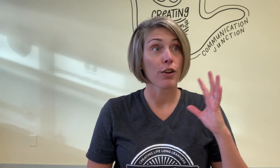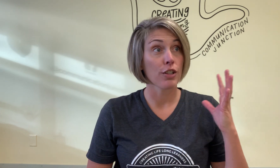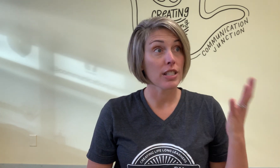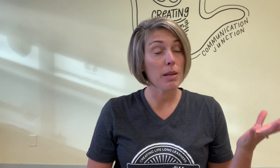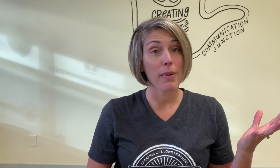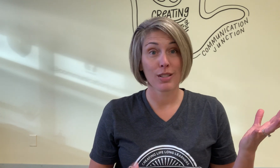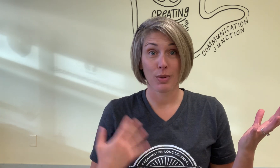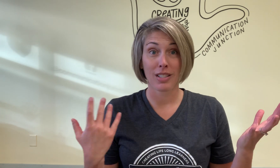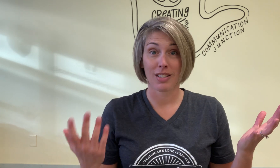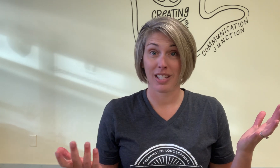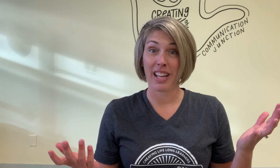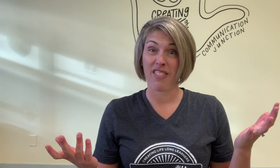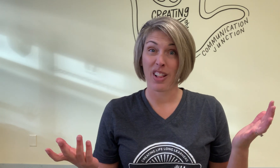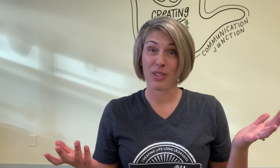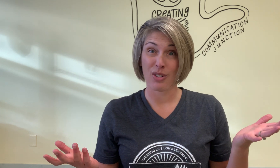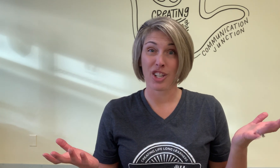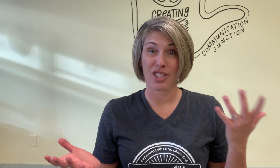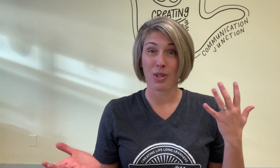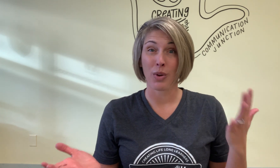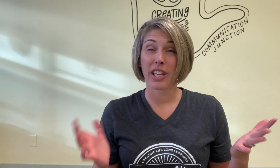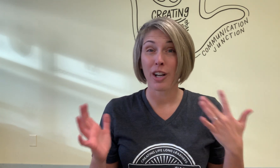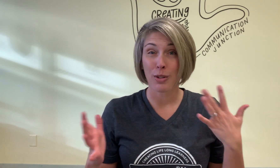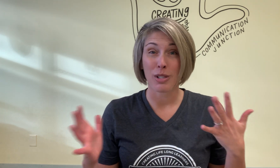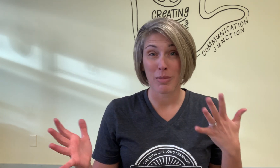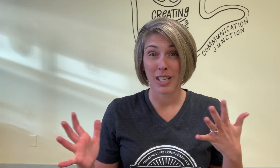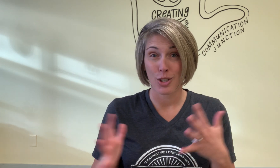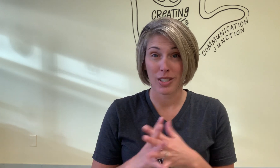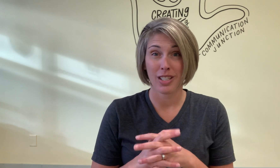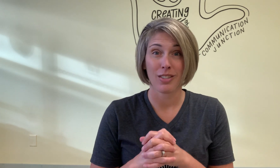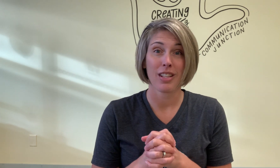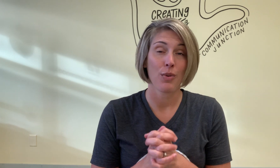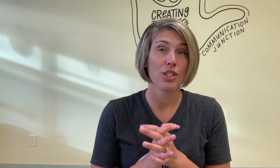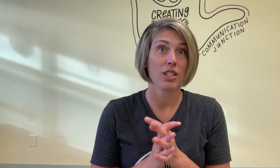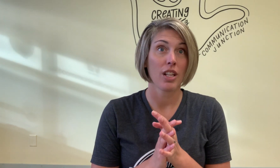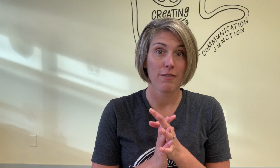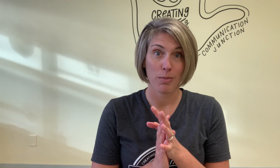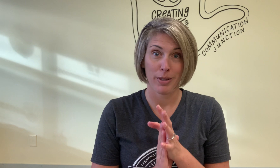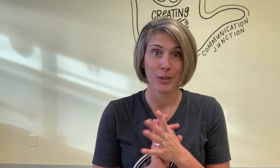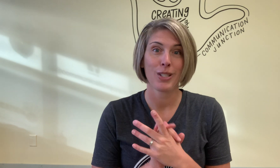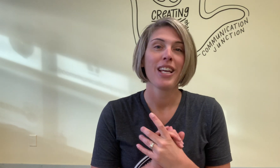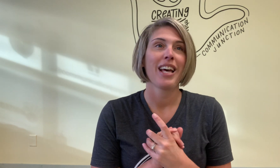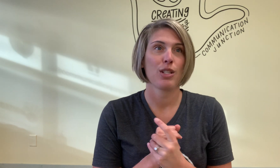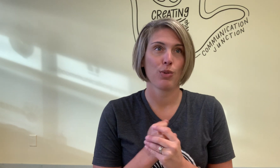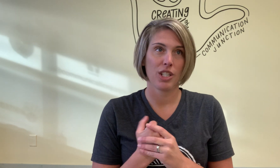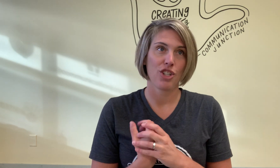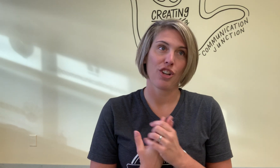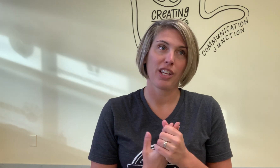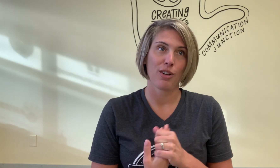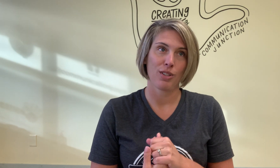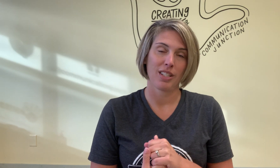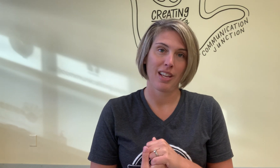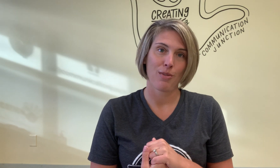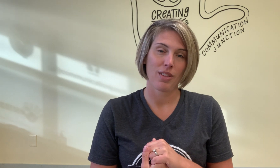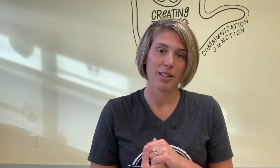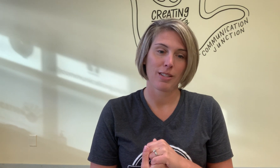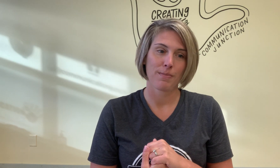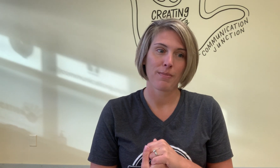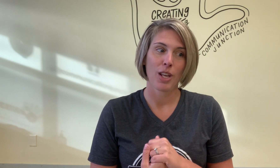for sleep, as well as kind of following directions and working on those imitation skills that we just love to build as we're teaching our kiddos to sign with us.